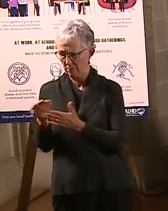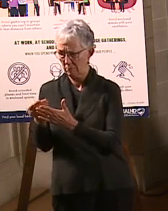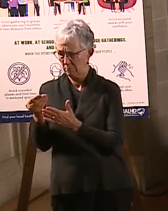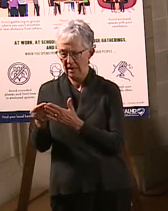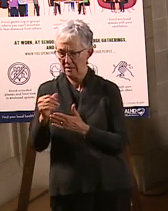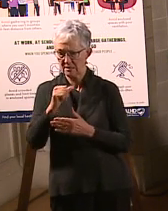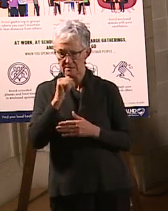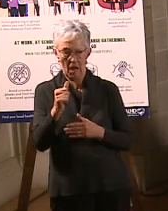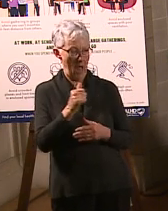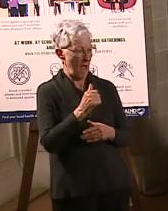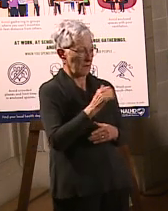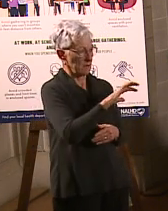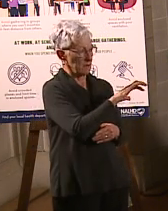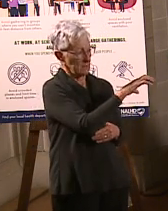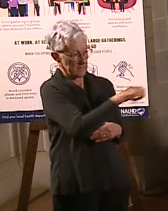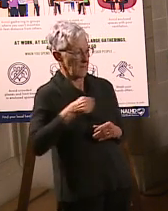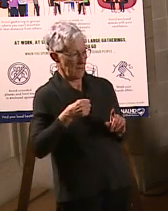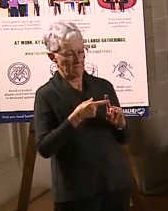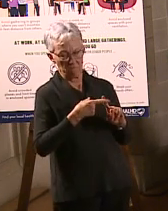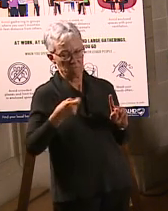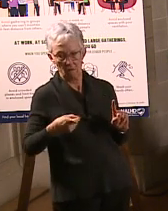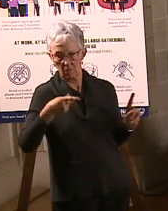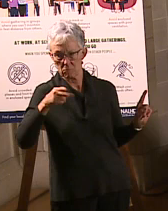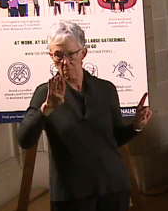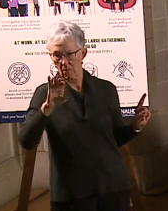schools just is not true.